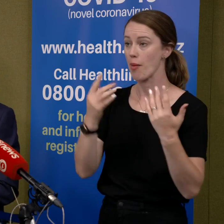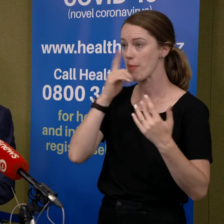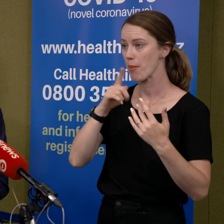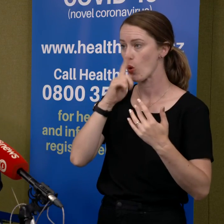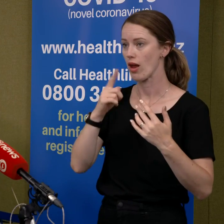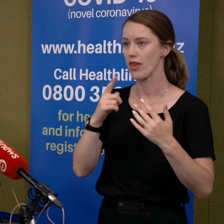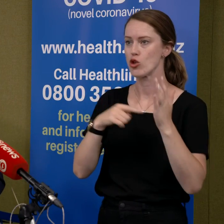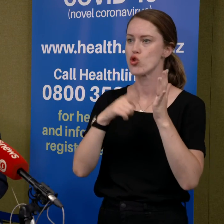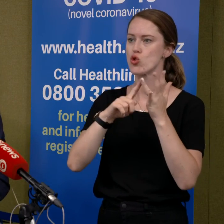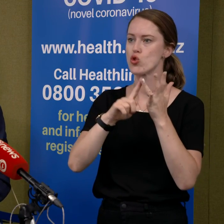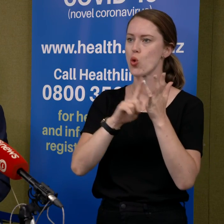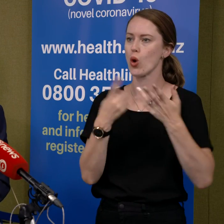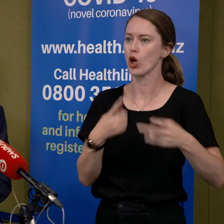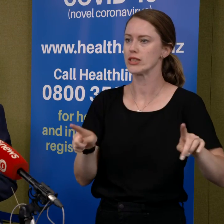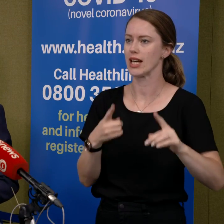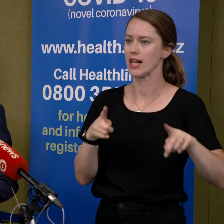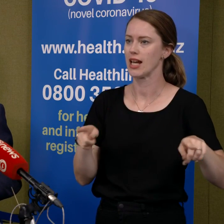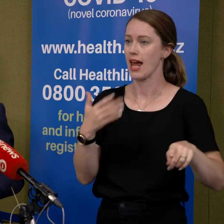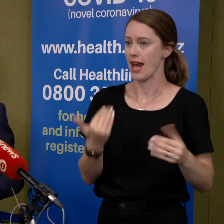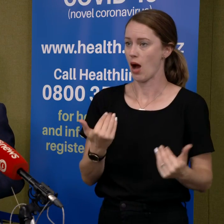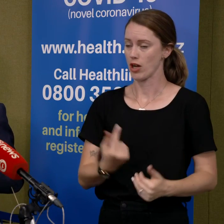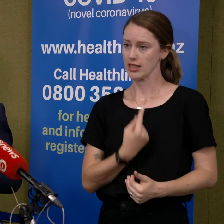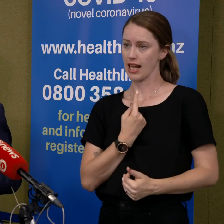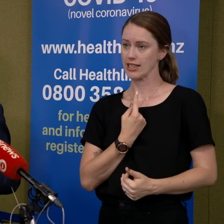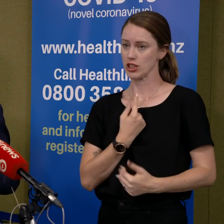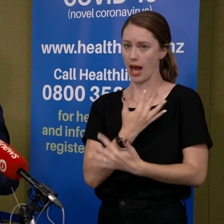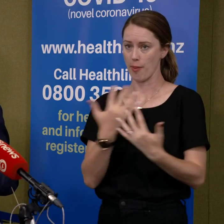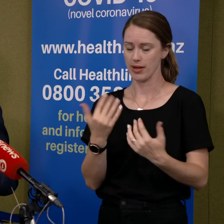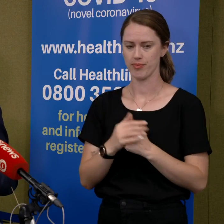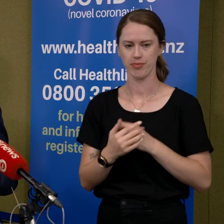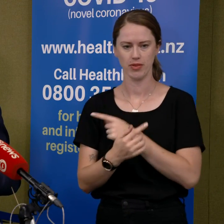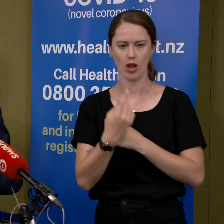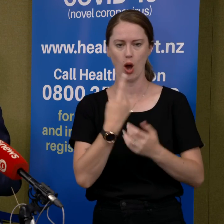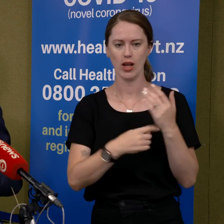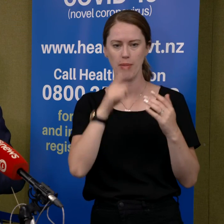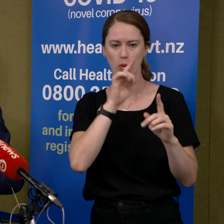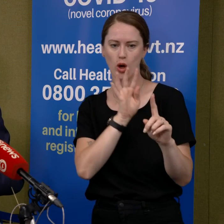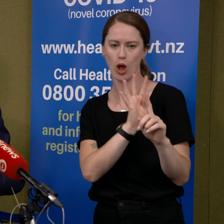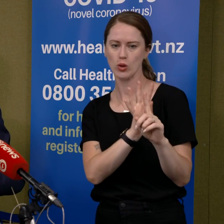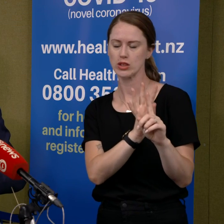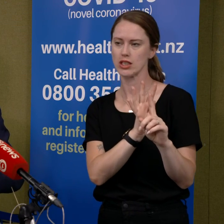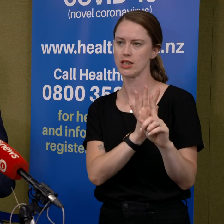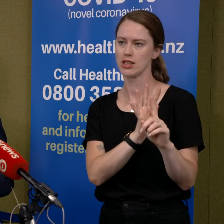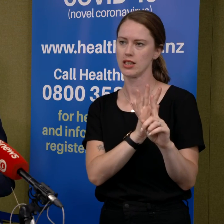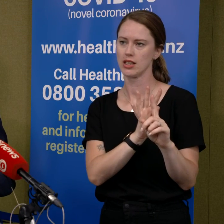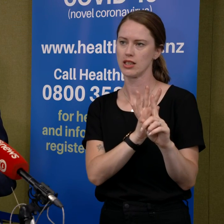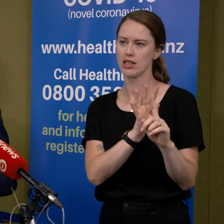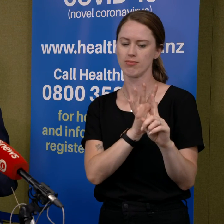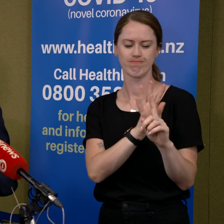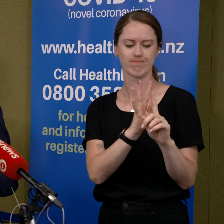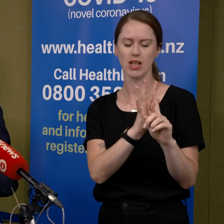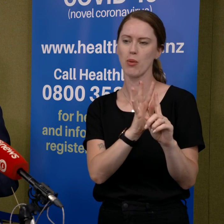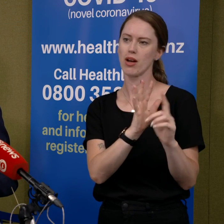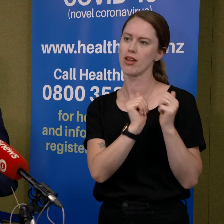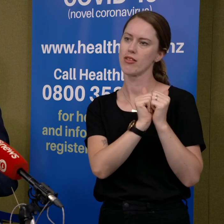are now in self-isolation? Well, the only people who were close contacts were the people who were the friends